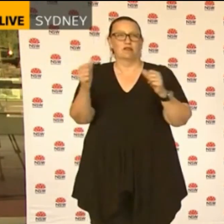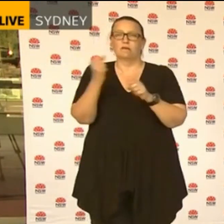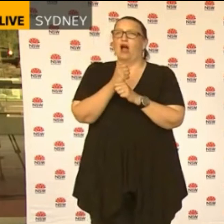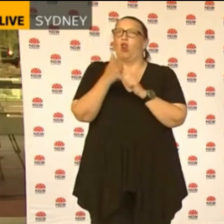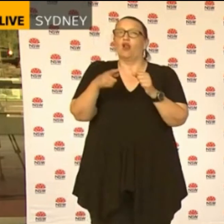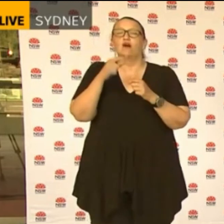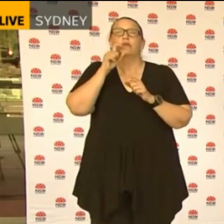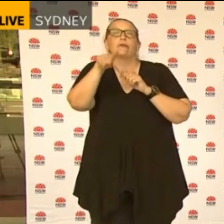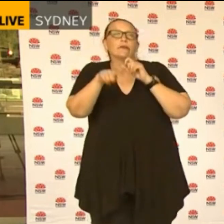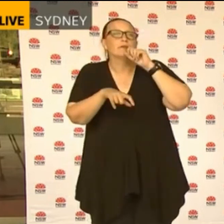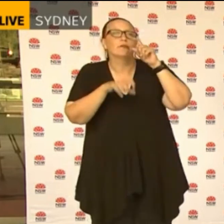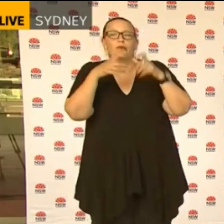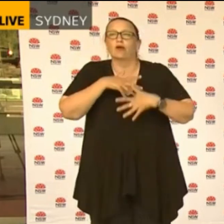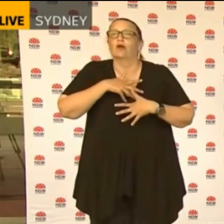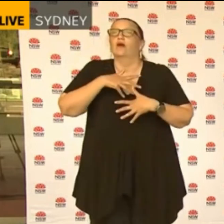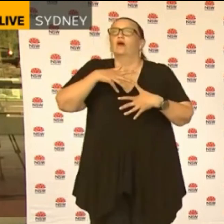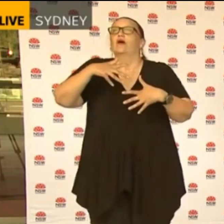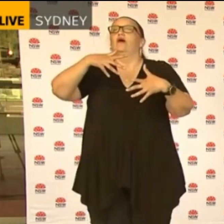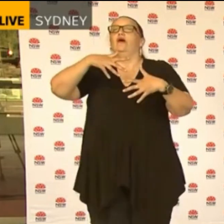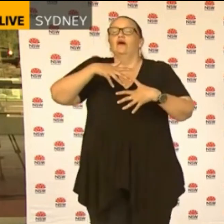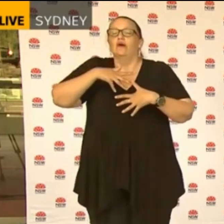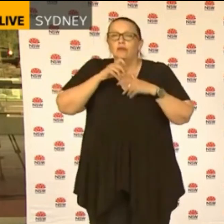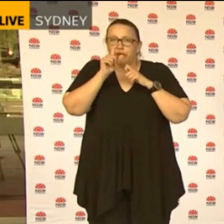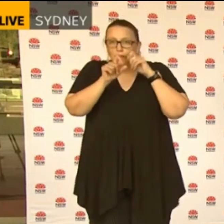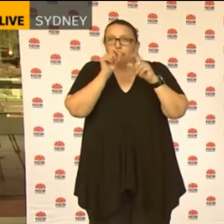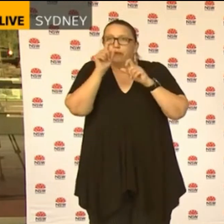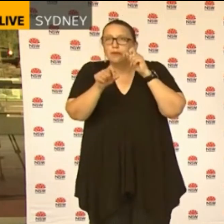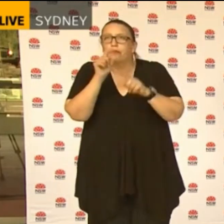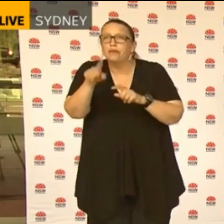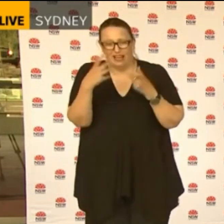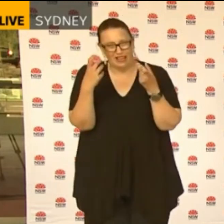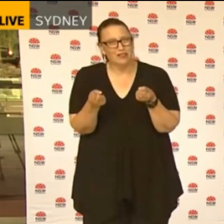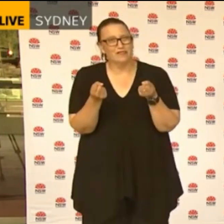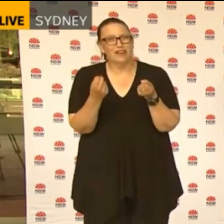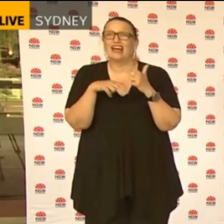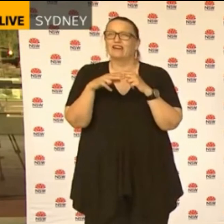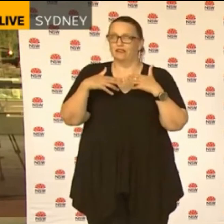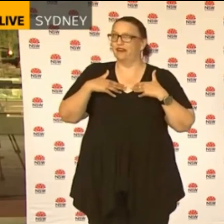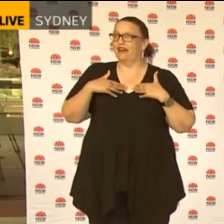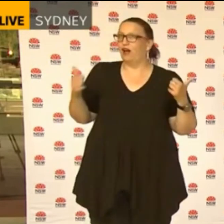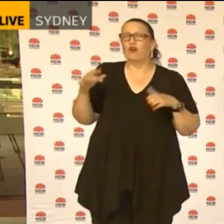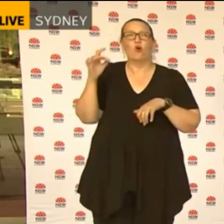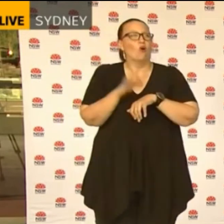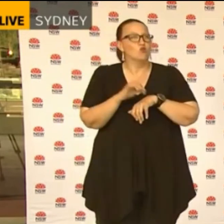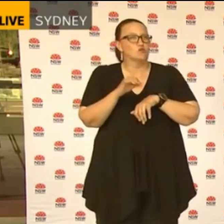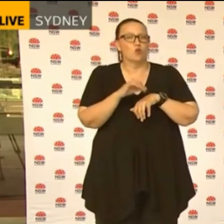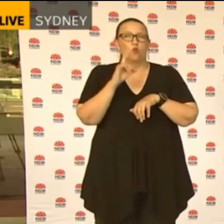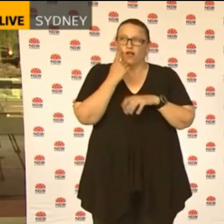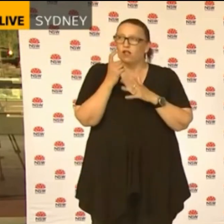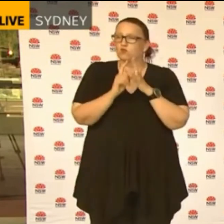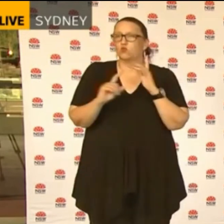So obviously when we're managing patients in a health setting, we do that in areas where we preferably do those